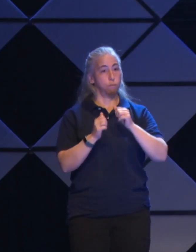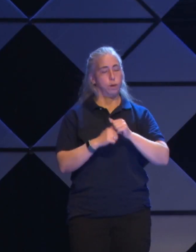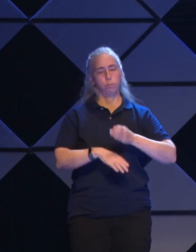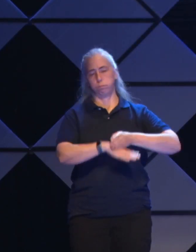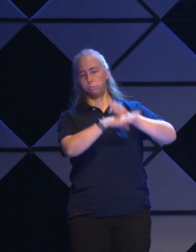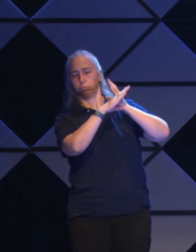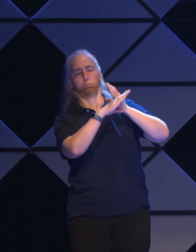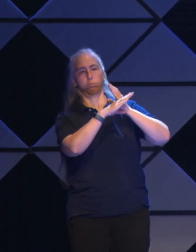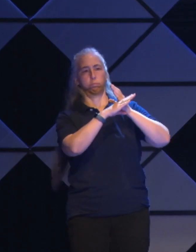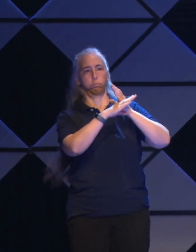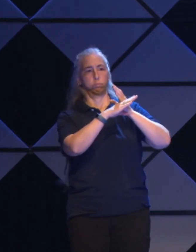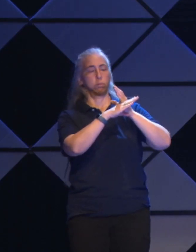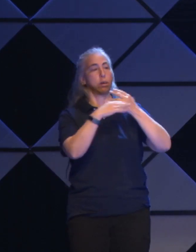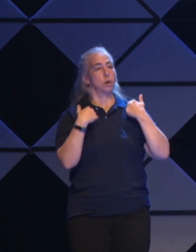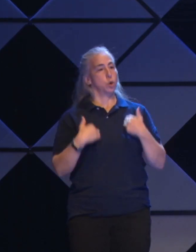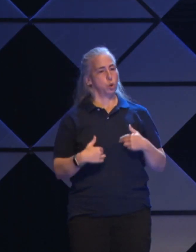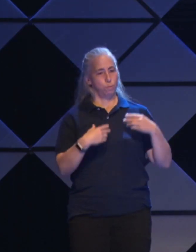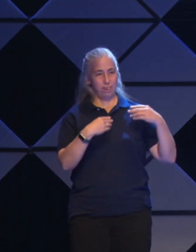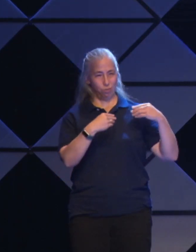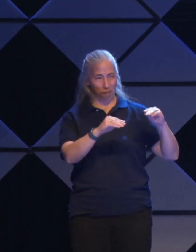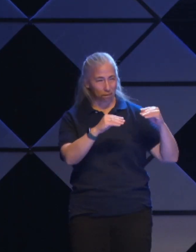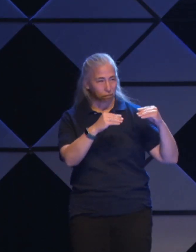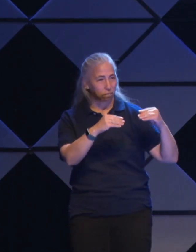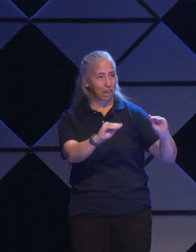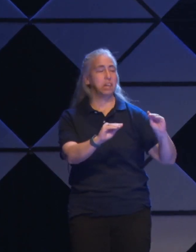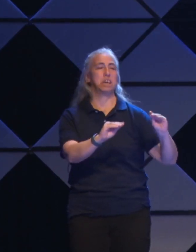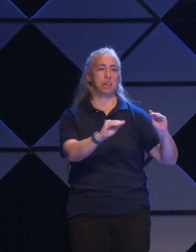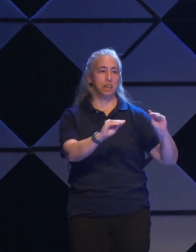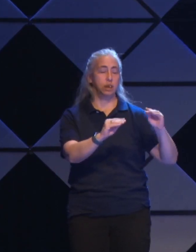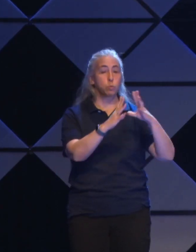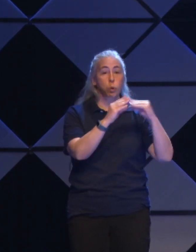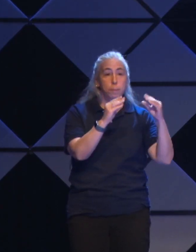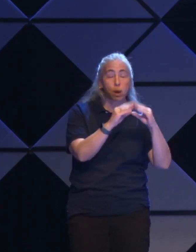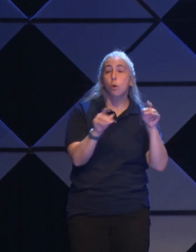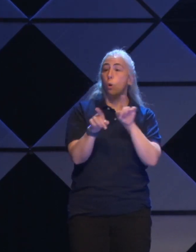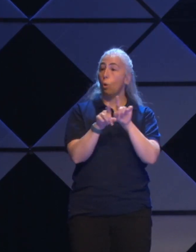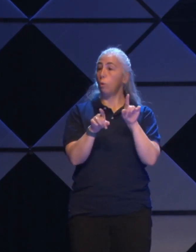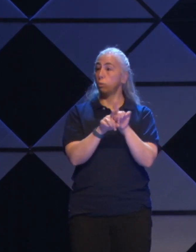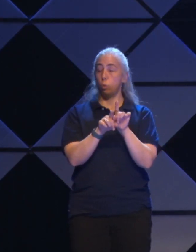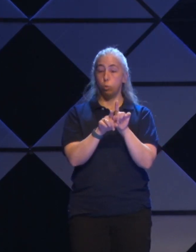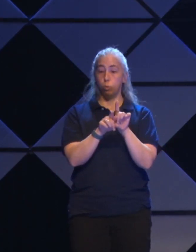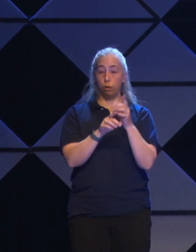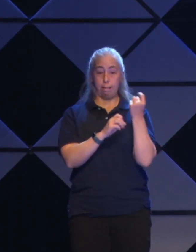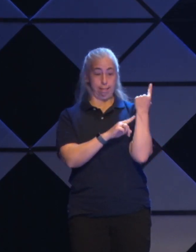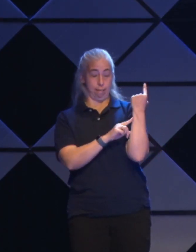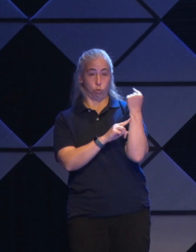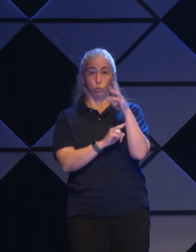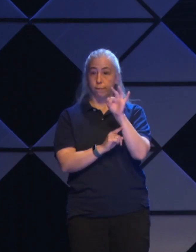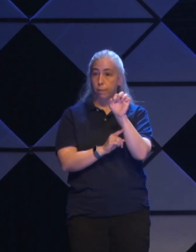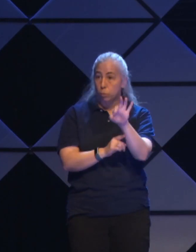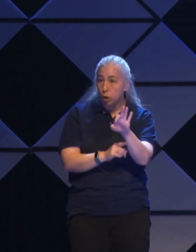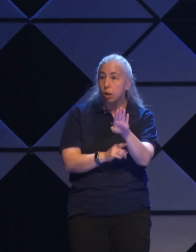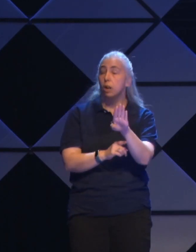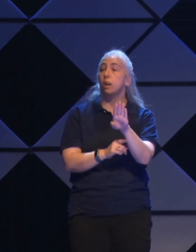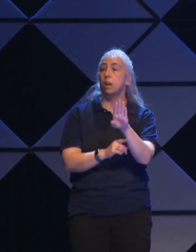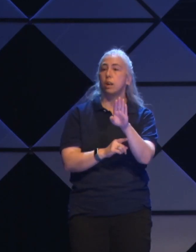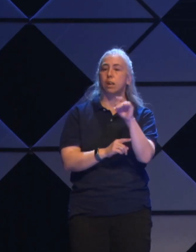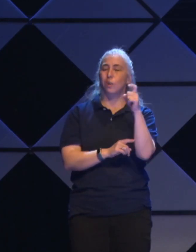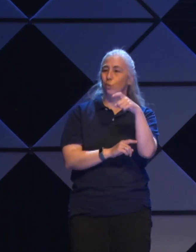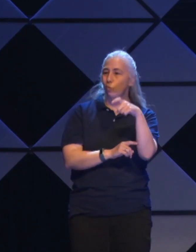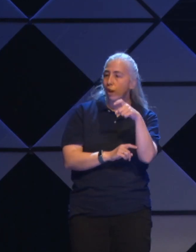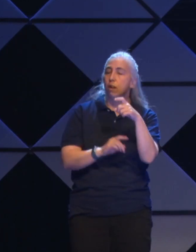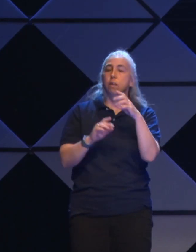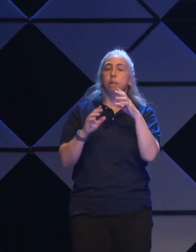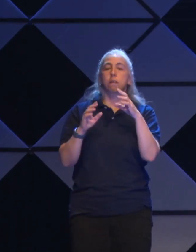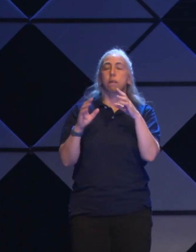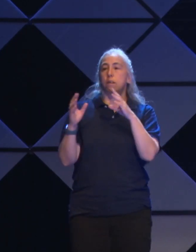in Romania, and not only in Romania. And also, since the war started last year in February in Ukraine, we have also